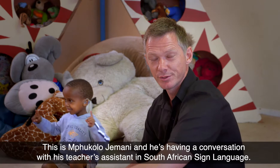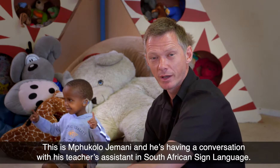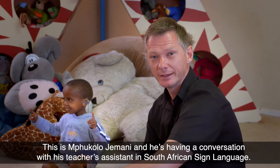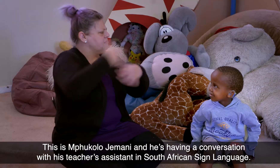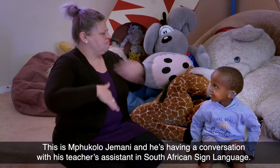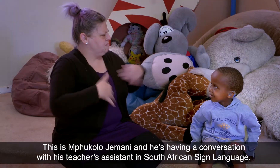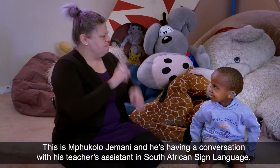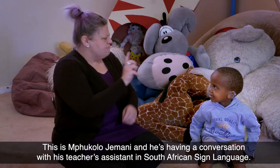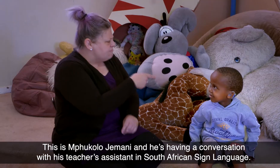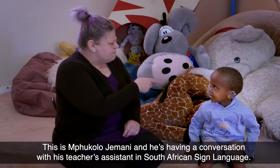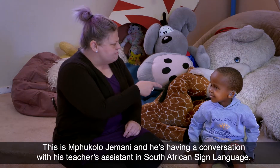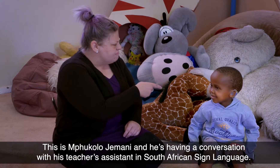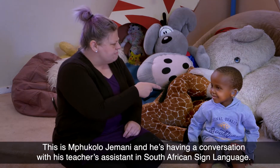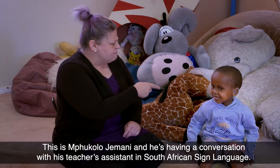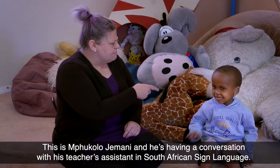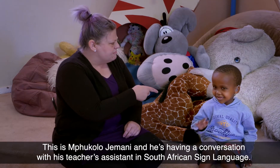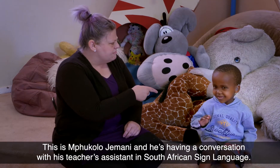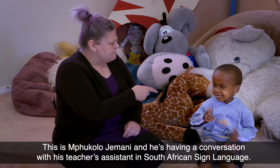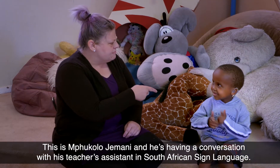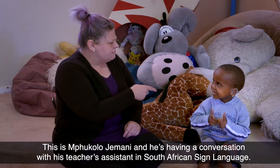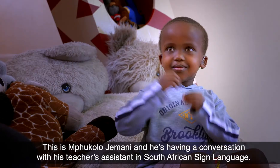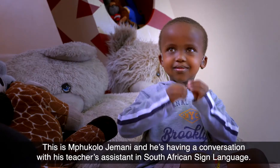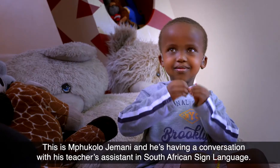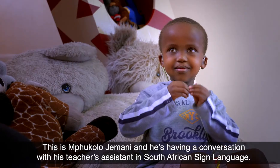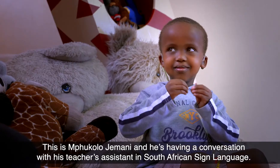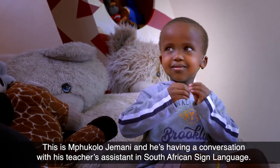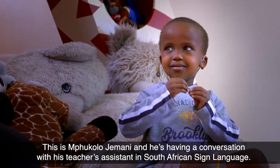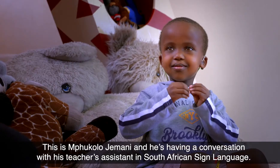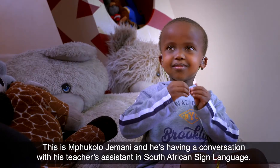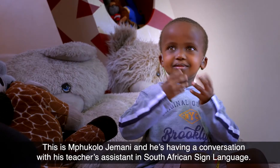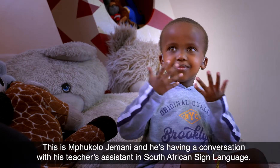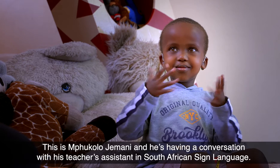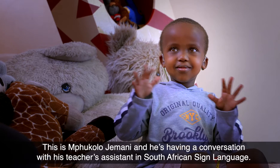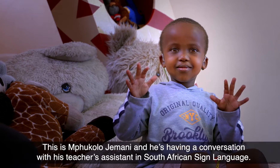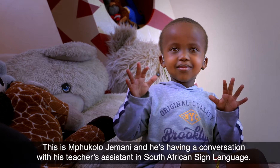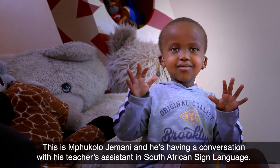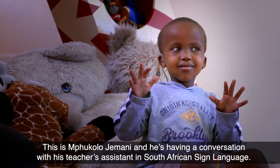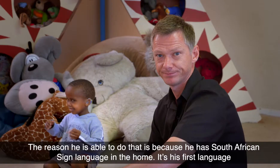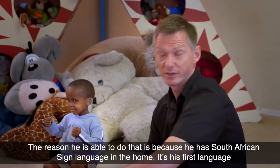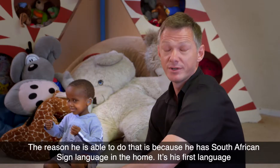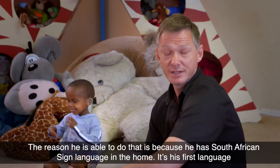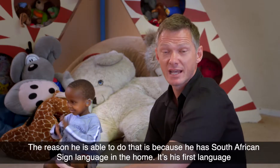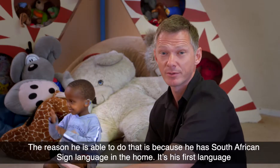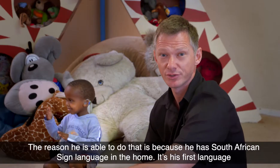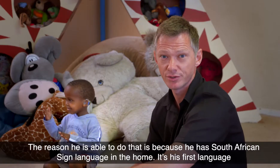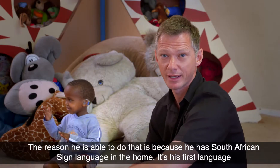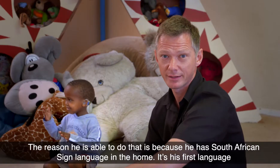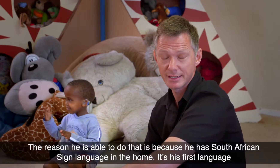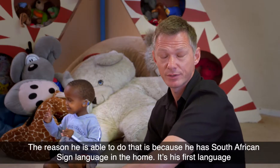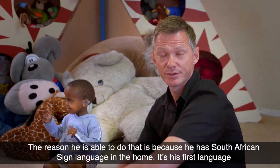Jemani and he's having a conversation with his teacher's assistant in South African sign language. The reason he's able to do that is because